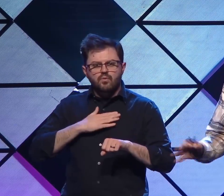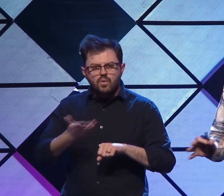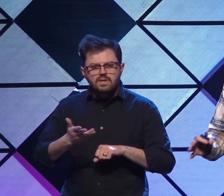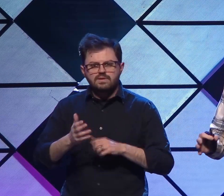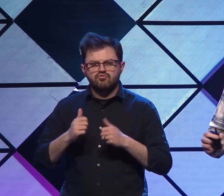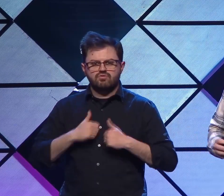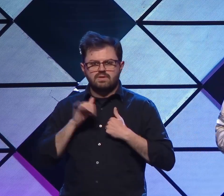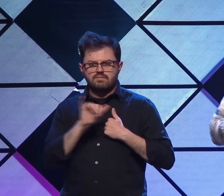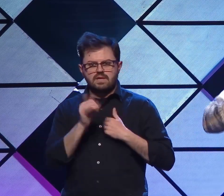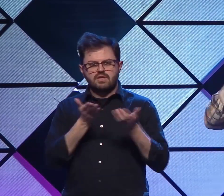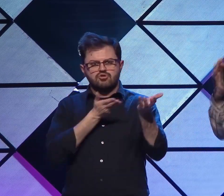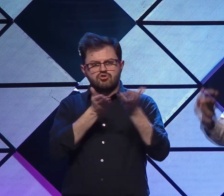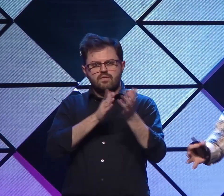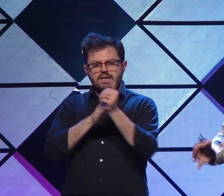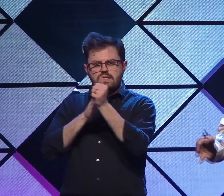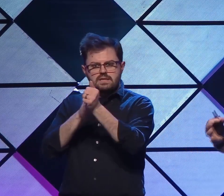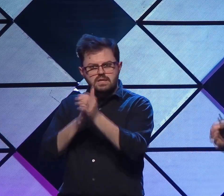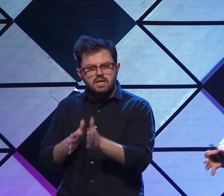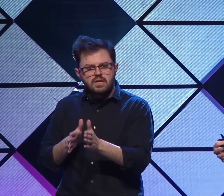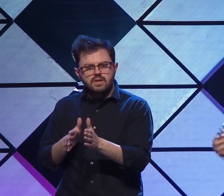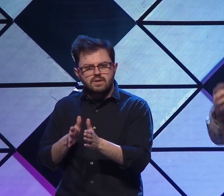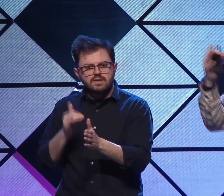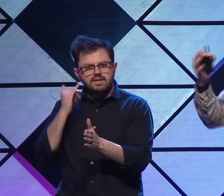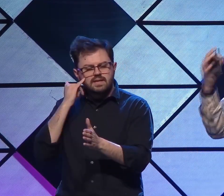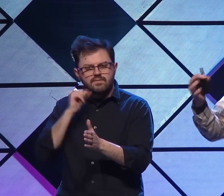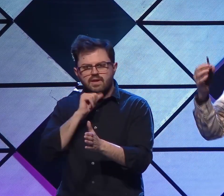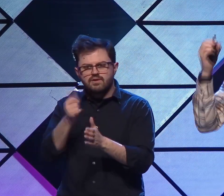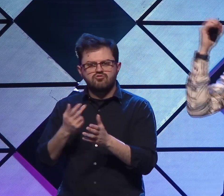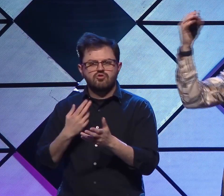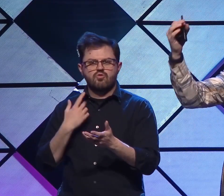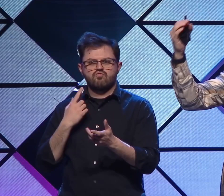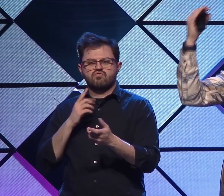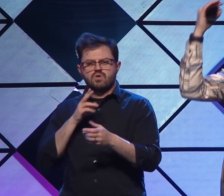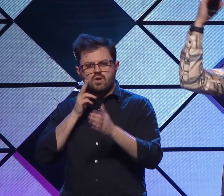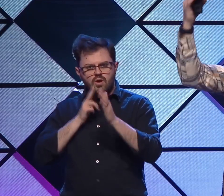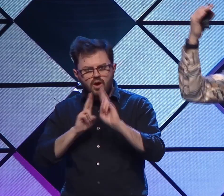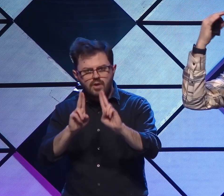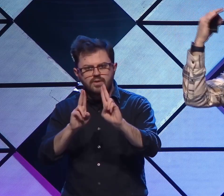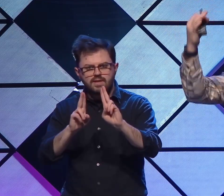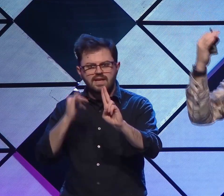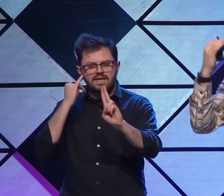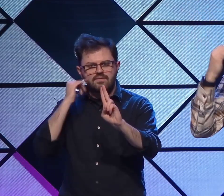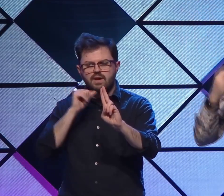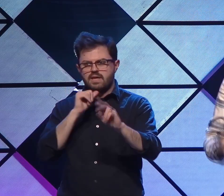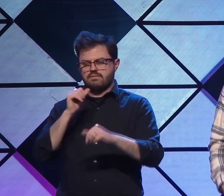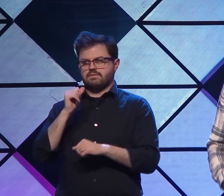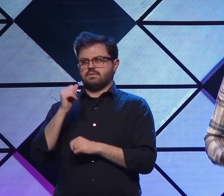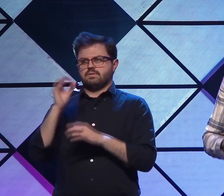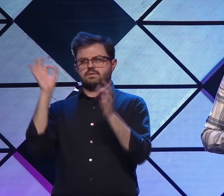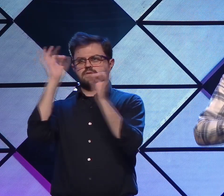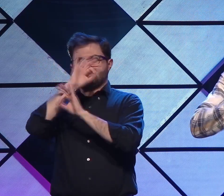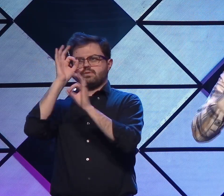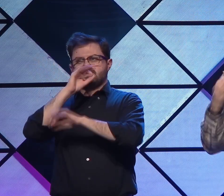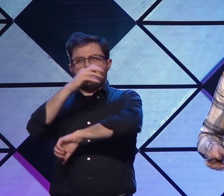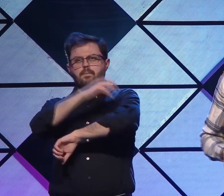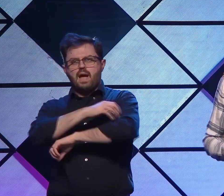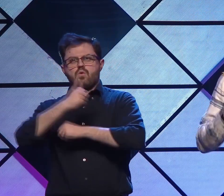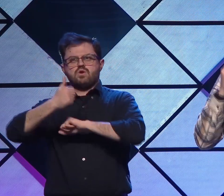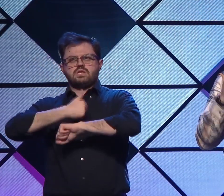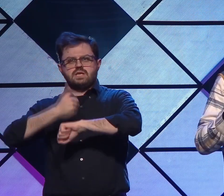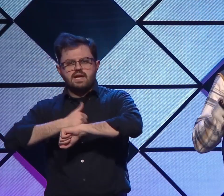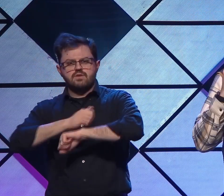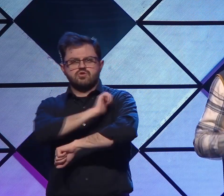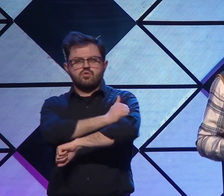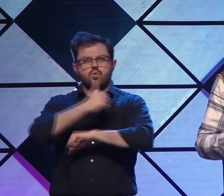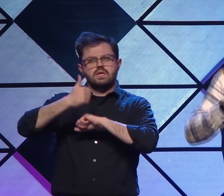live like that, if I don't honor that reality, if I don't get the danger of power and authority and control, if I don't believe that,